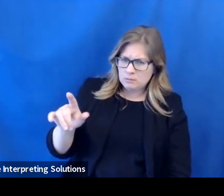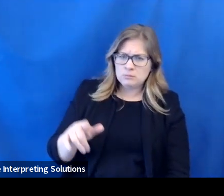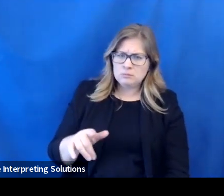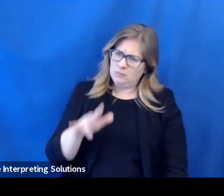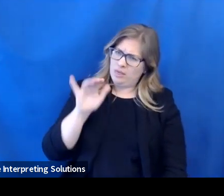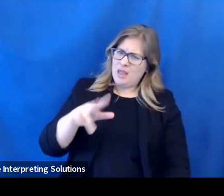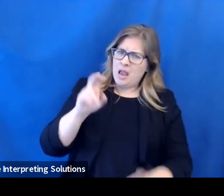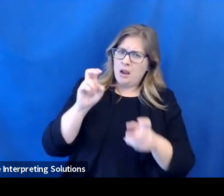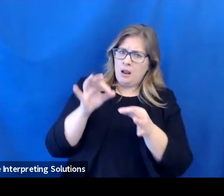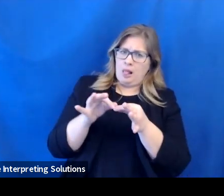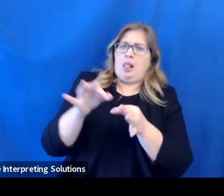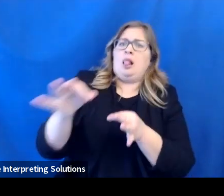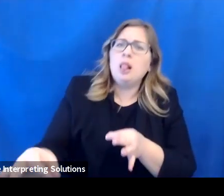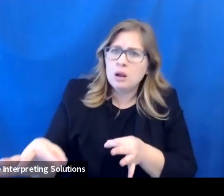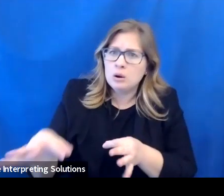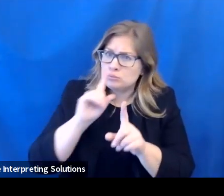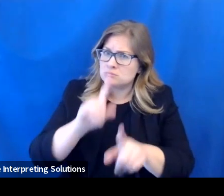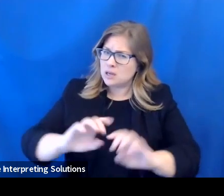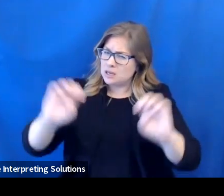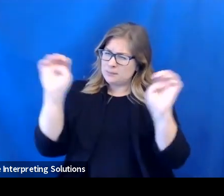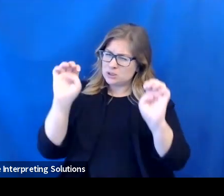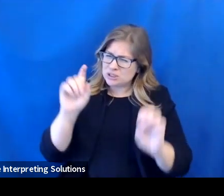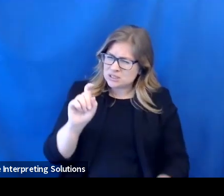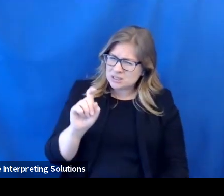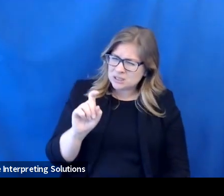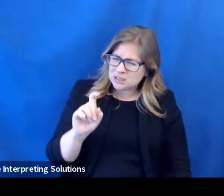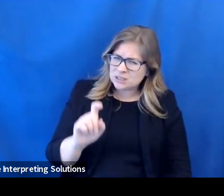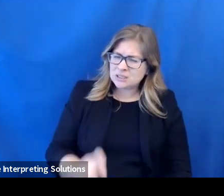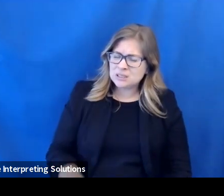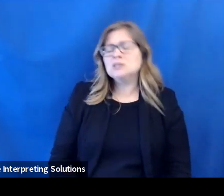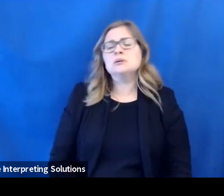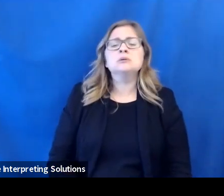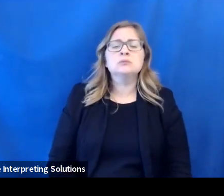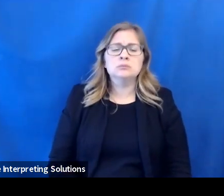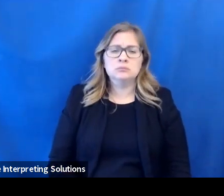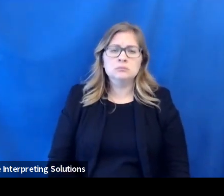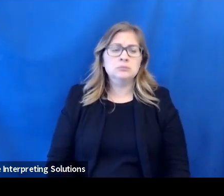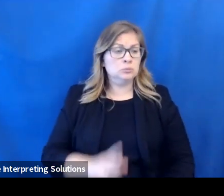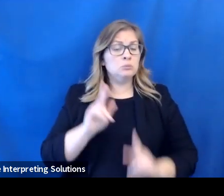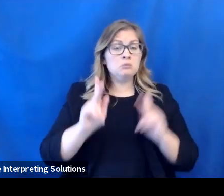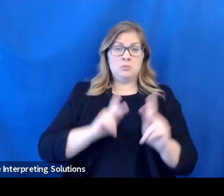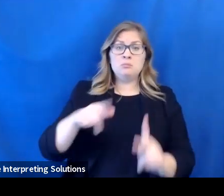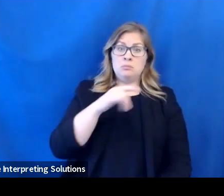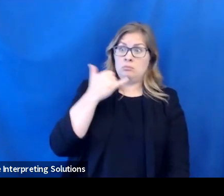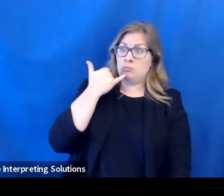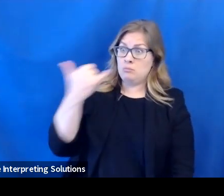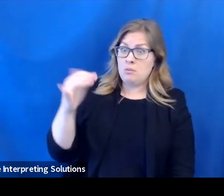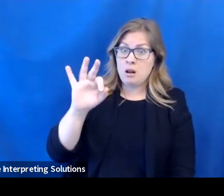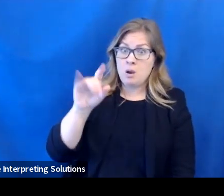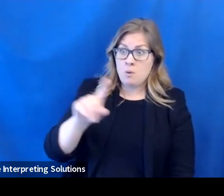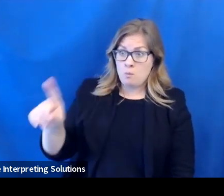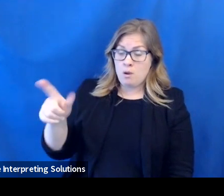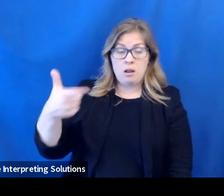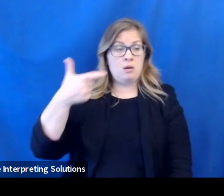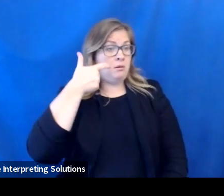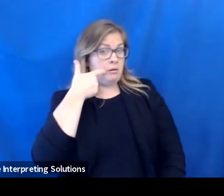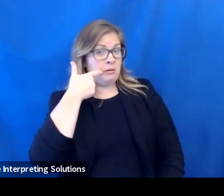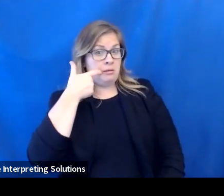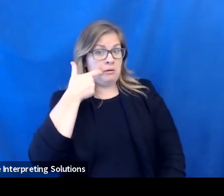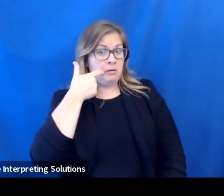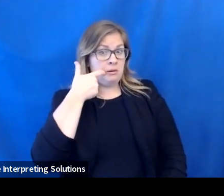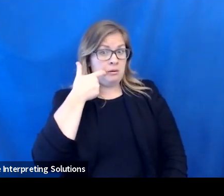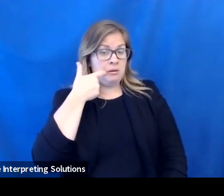when callers call a 911 dispatcher help first responders before they go to a scene? Does it change how